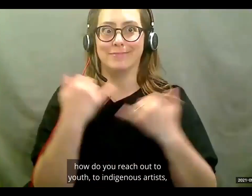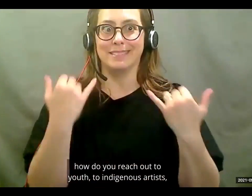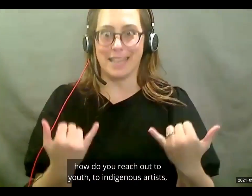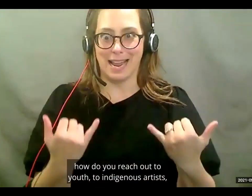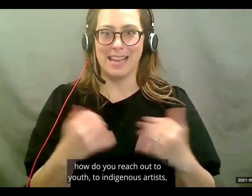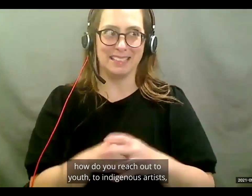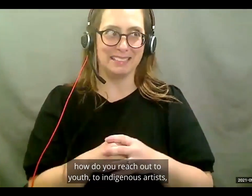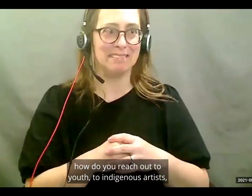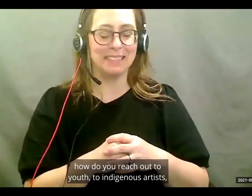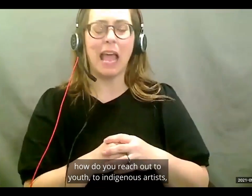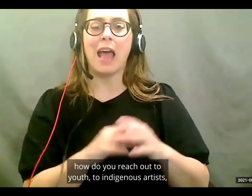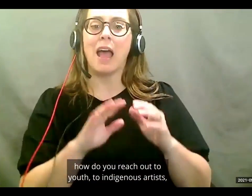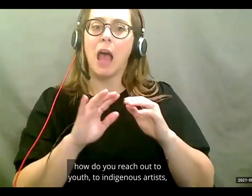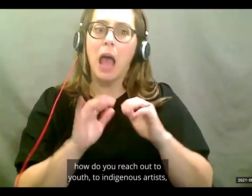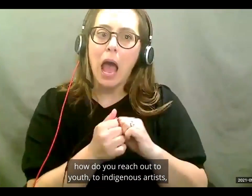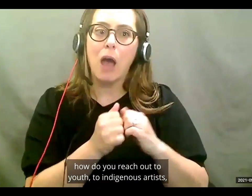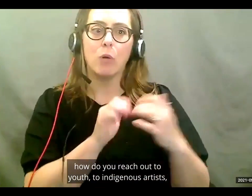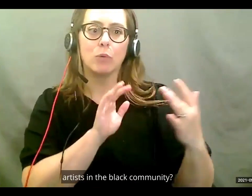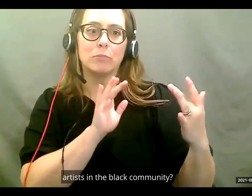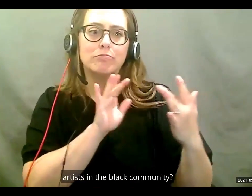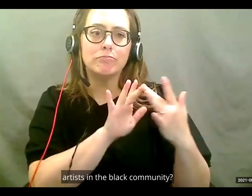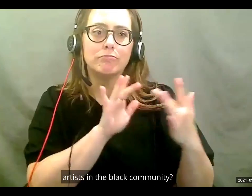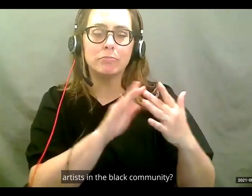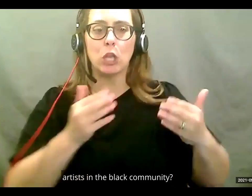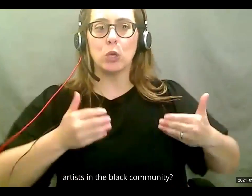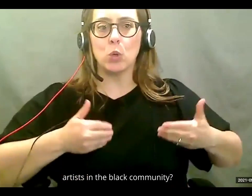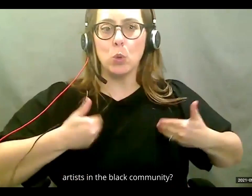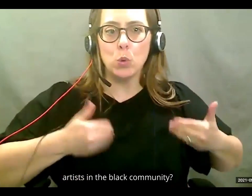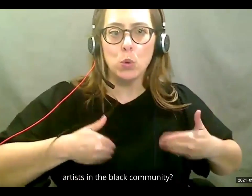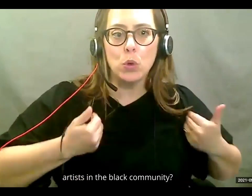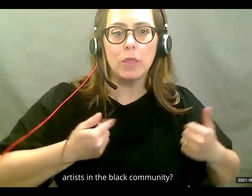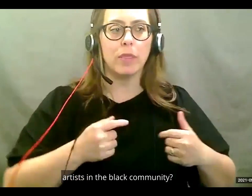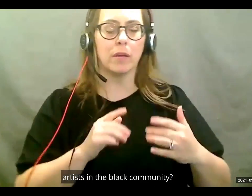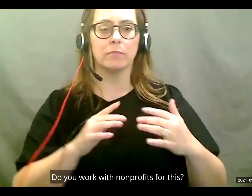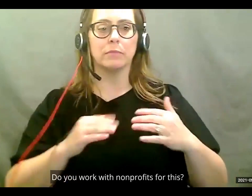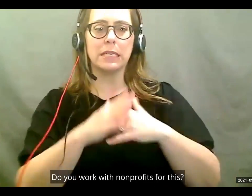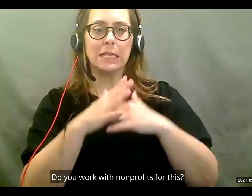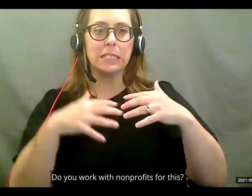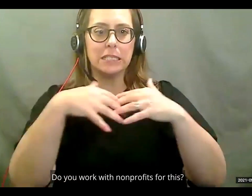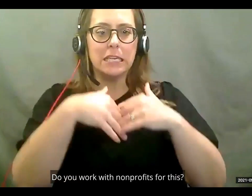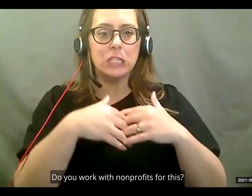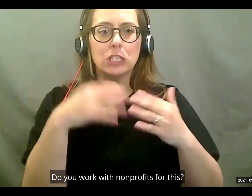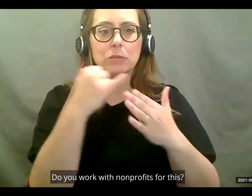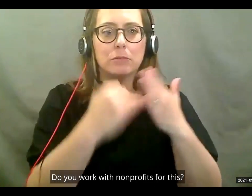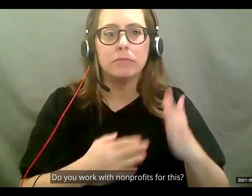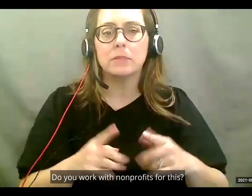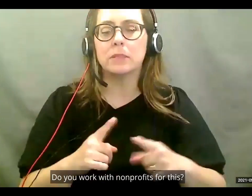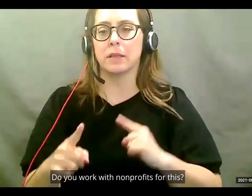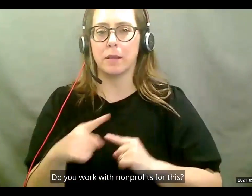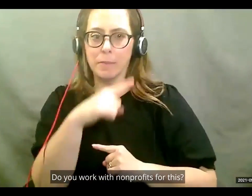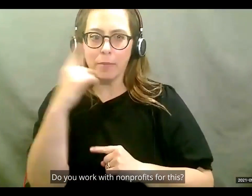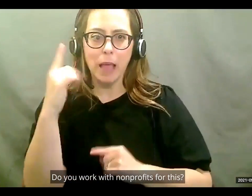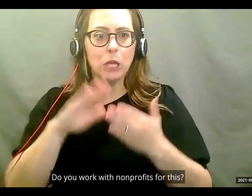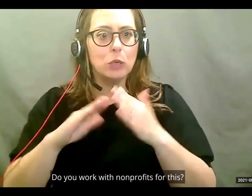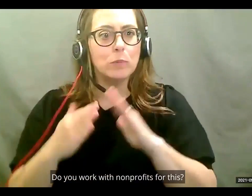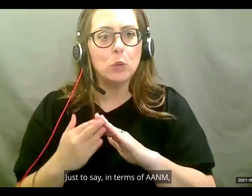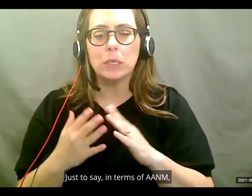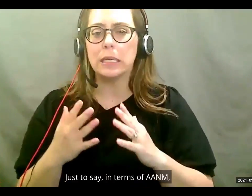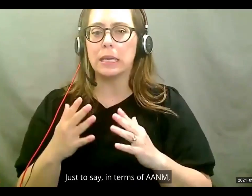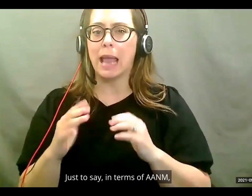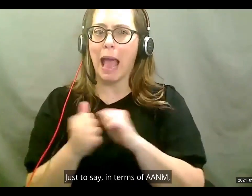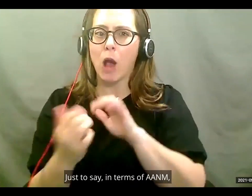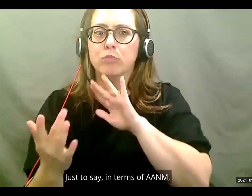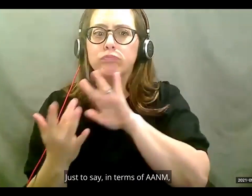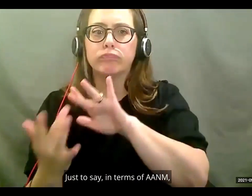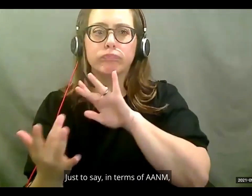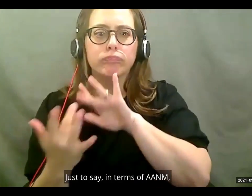youth, to Indigenous artists, artists in the Black community? Do you work with nonprofits for this?